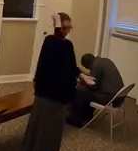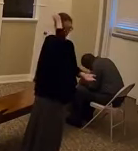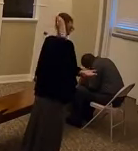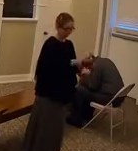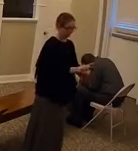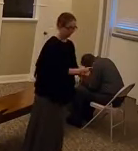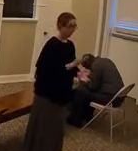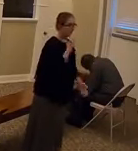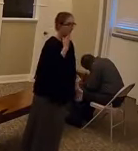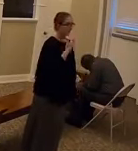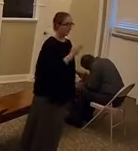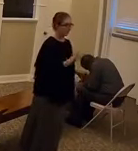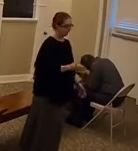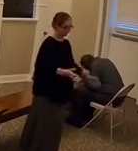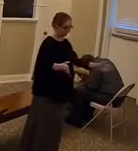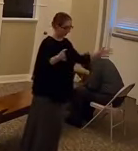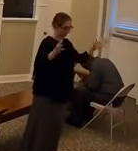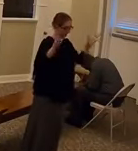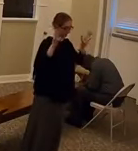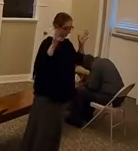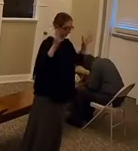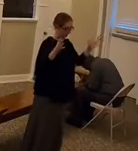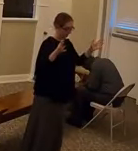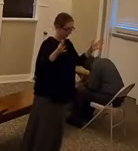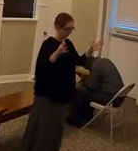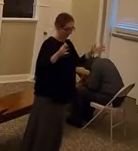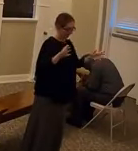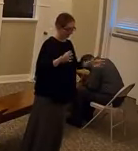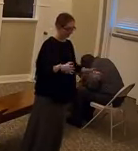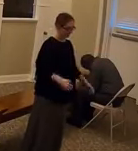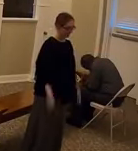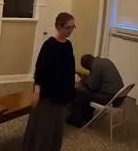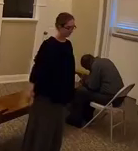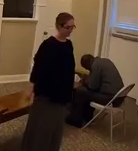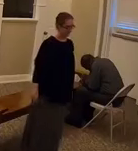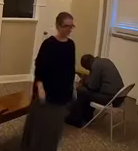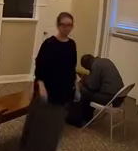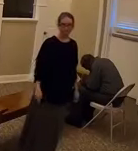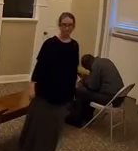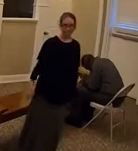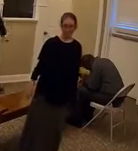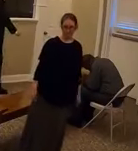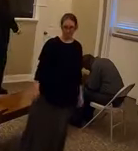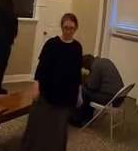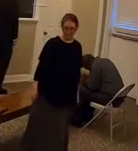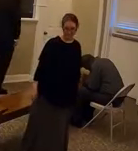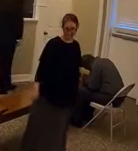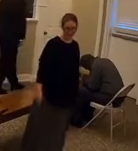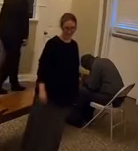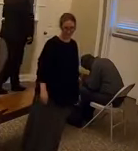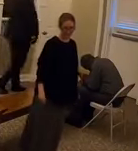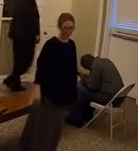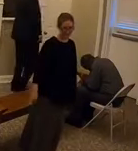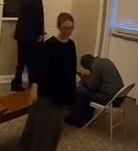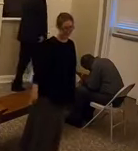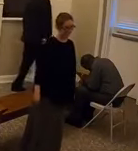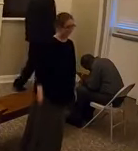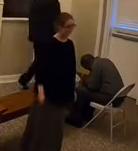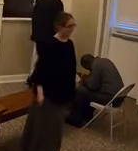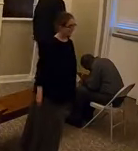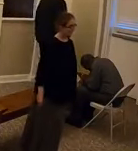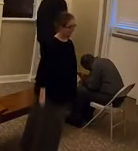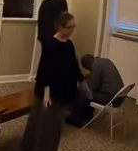adoption. Thank you, Lord, for adopting me, God. Lord, I don't deserve it. I don't deserve your love. I